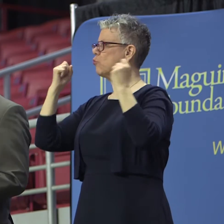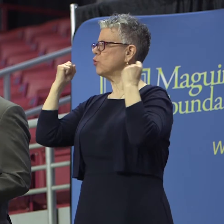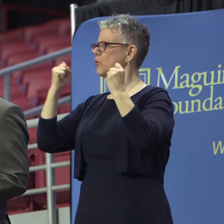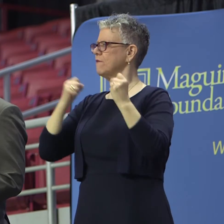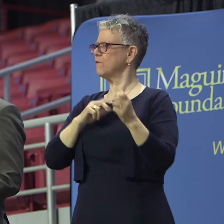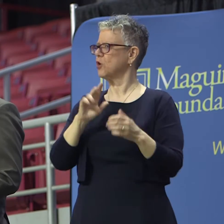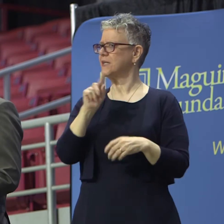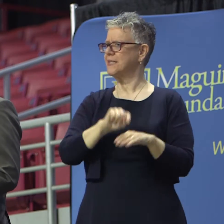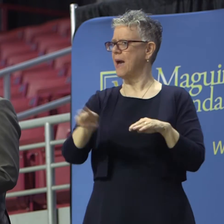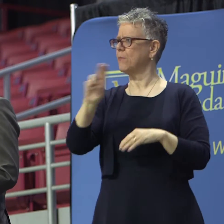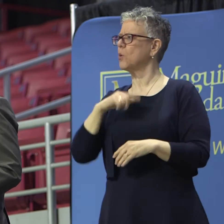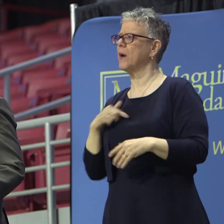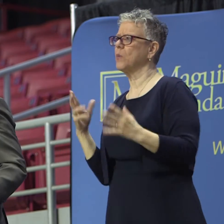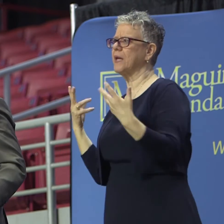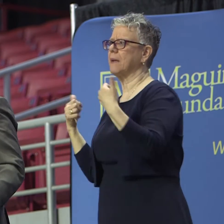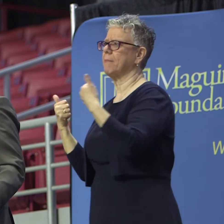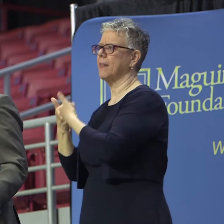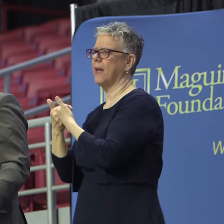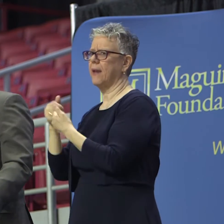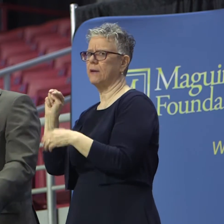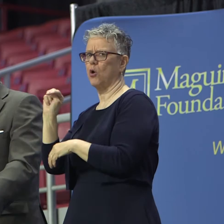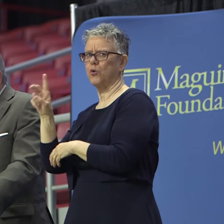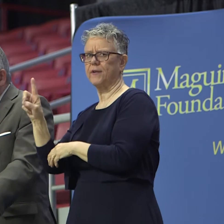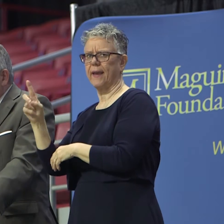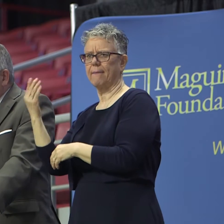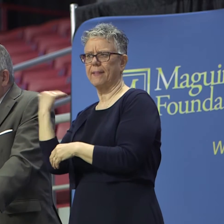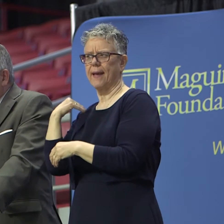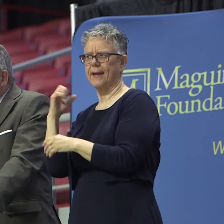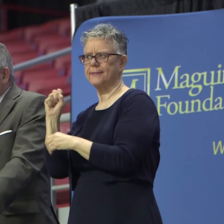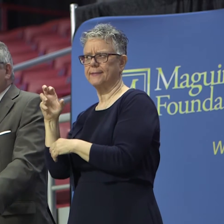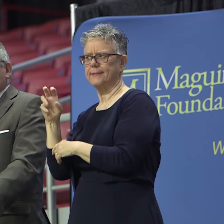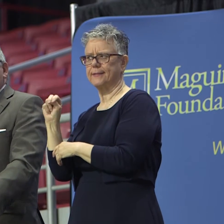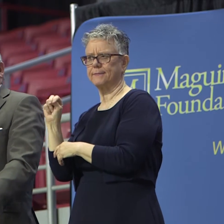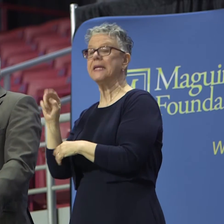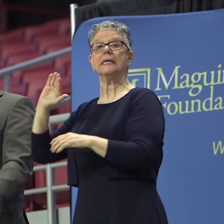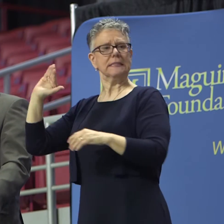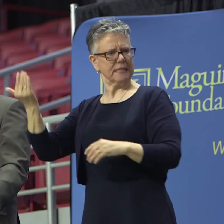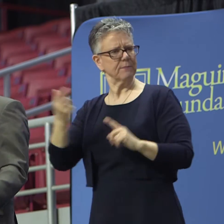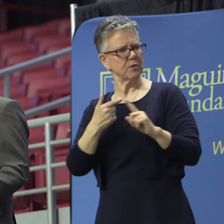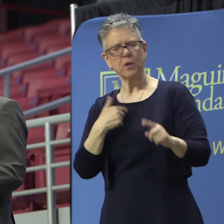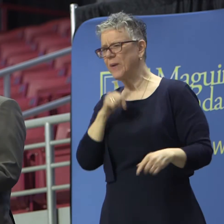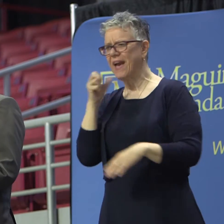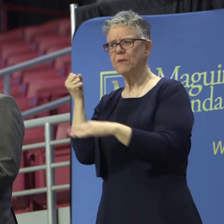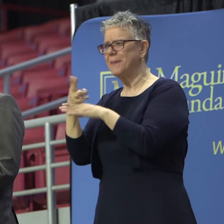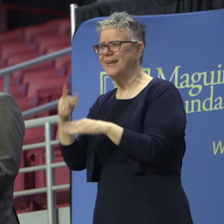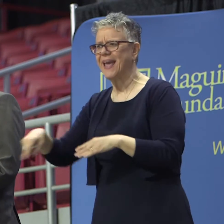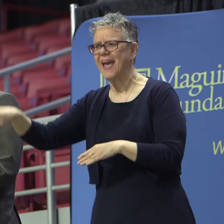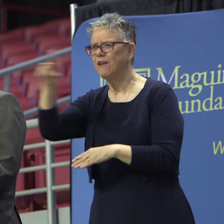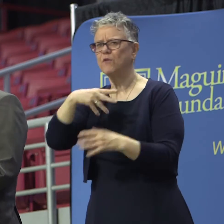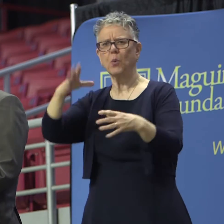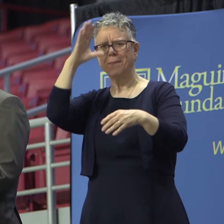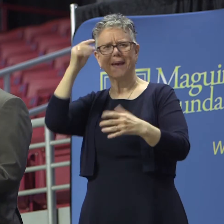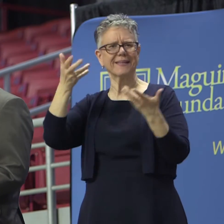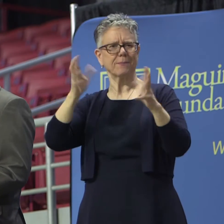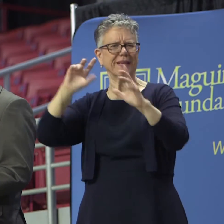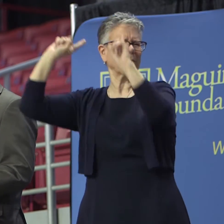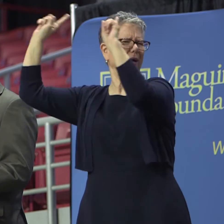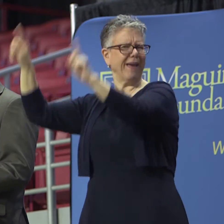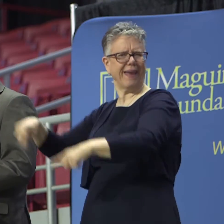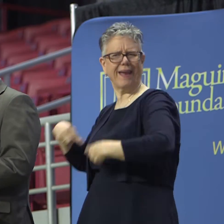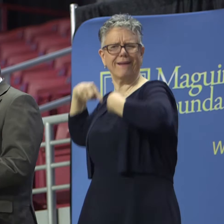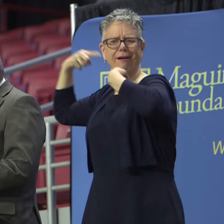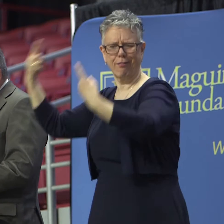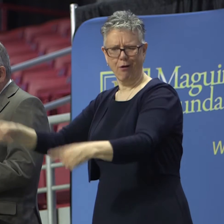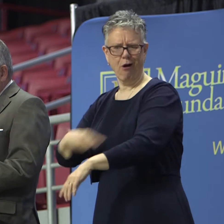for Temple when we played Notre Dame last season. It also occurs to me we haven't beaten any of these teams in men's basketball in a long